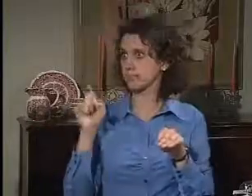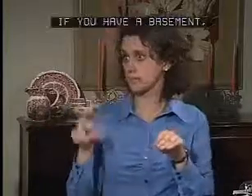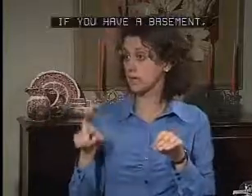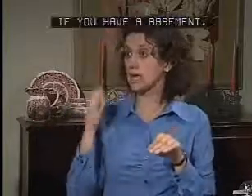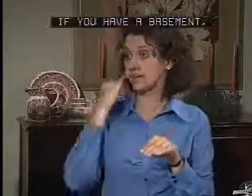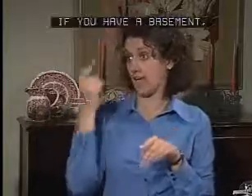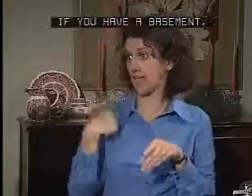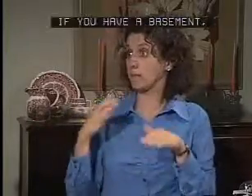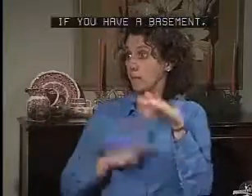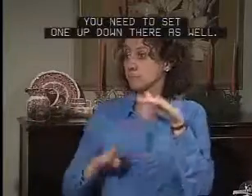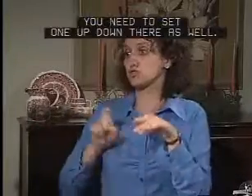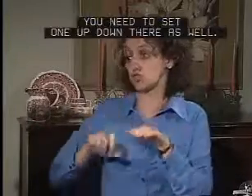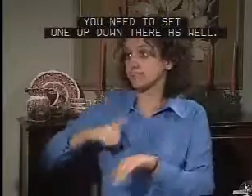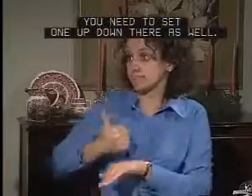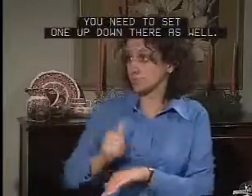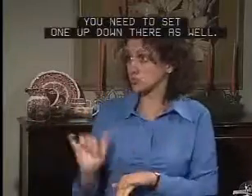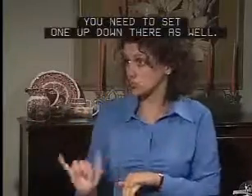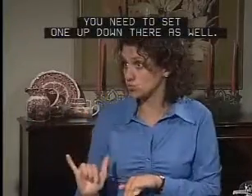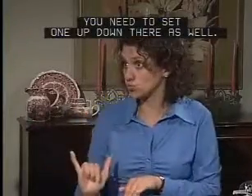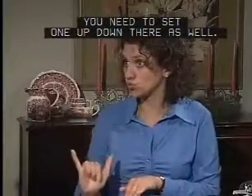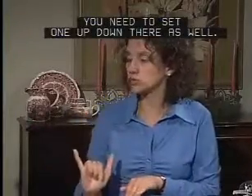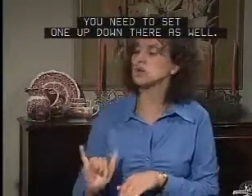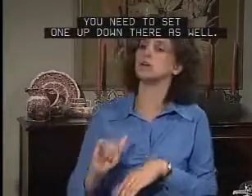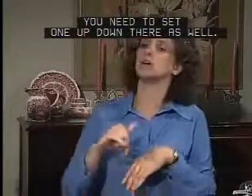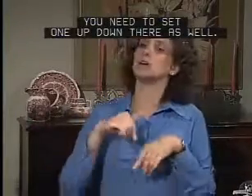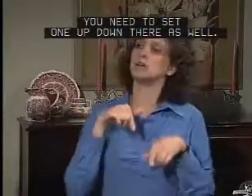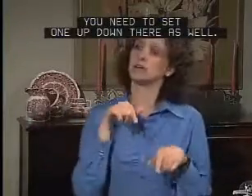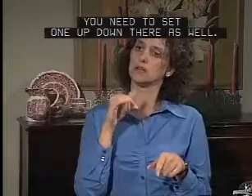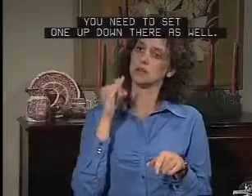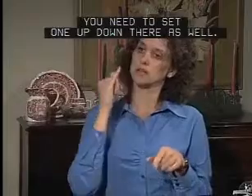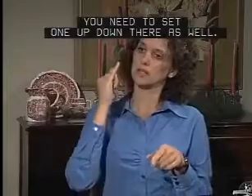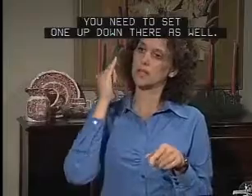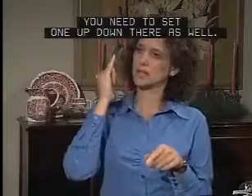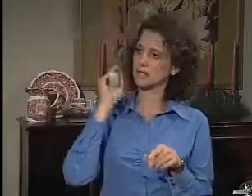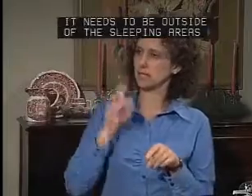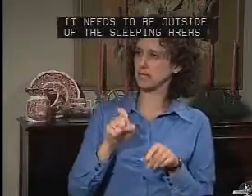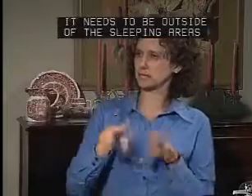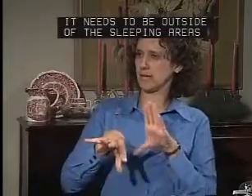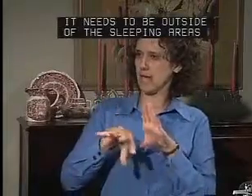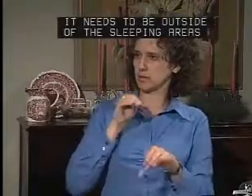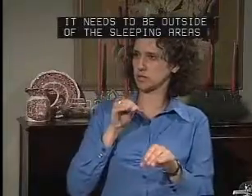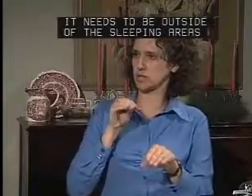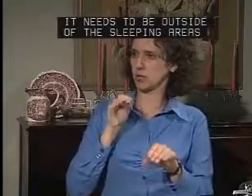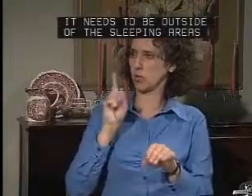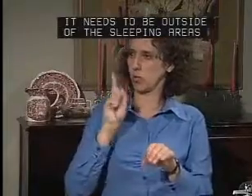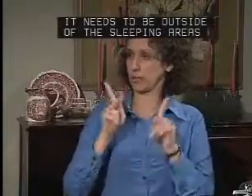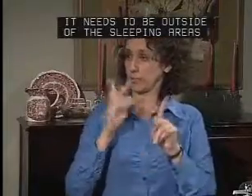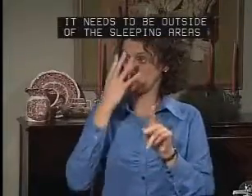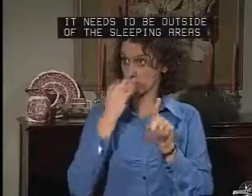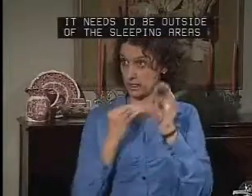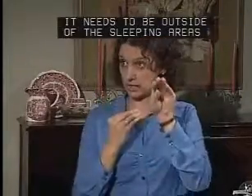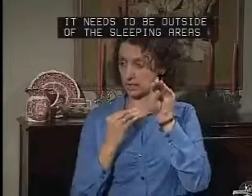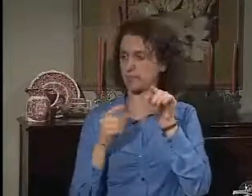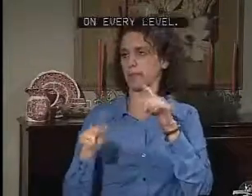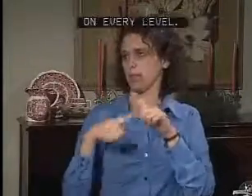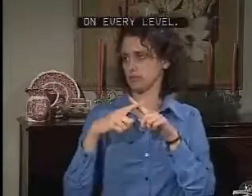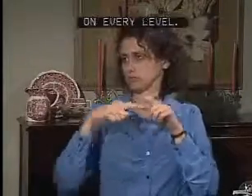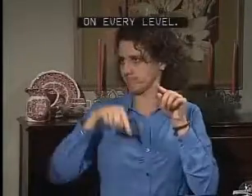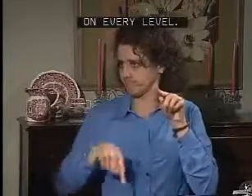If you have a basement, you need to set one up down there as well. It needs to be outside of the sleeping areas on